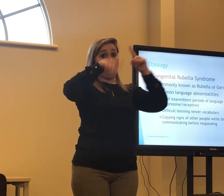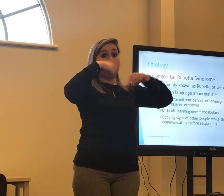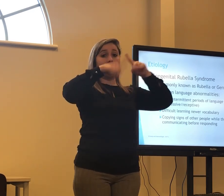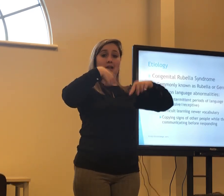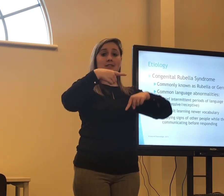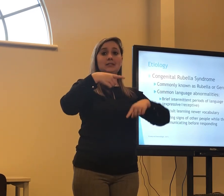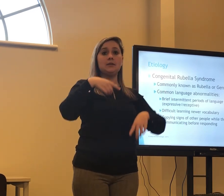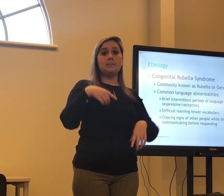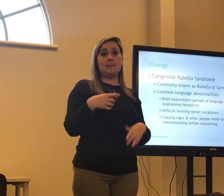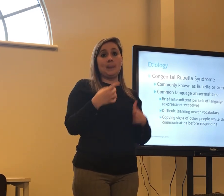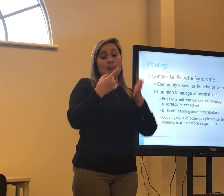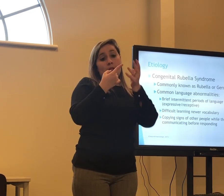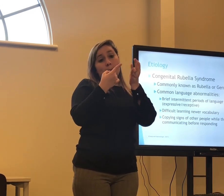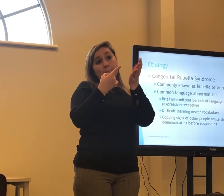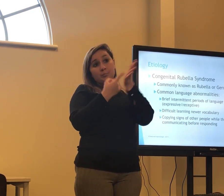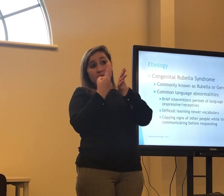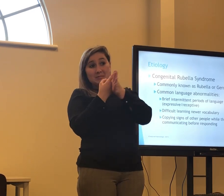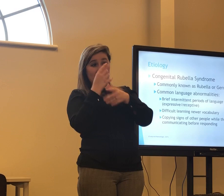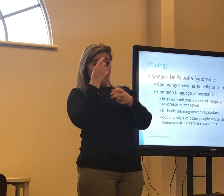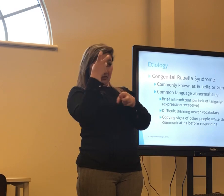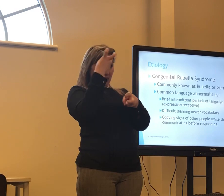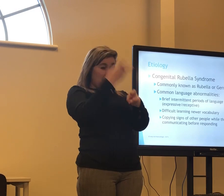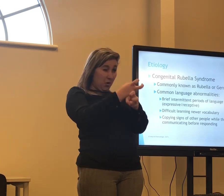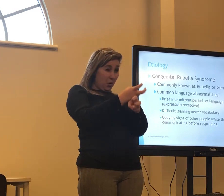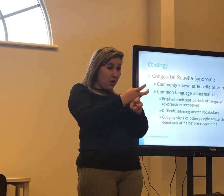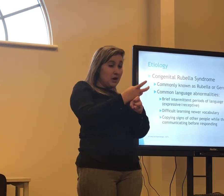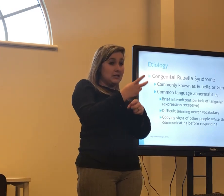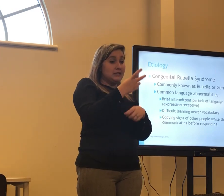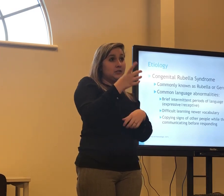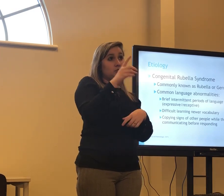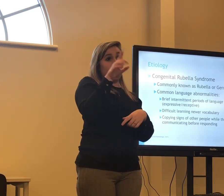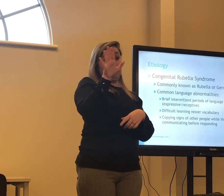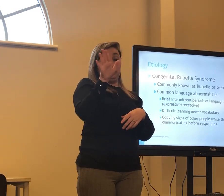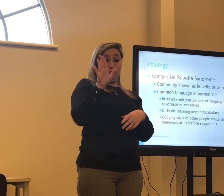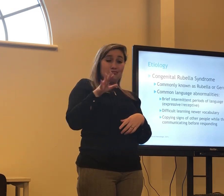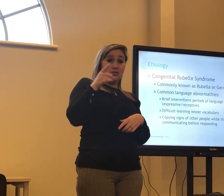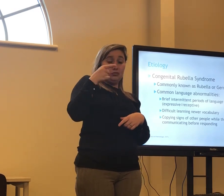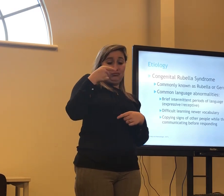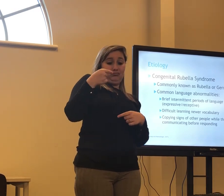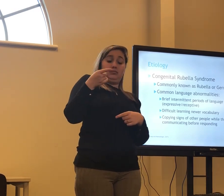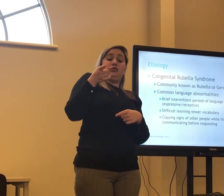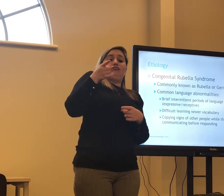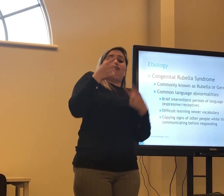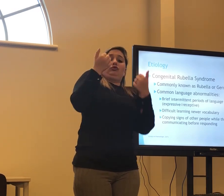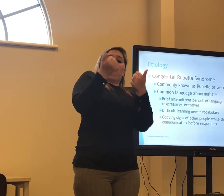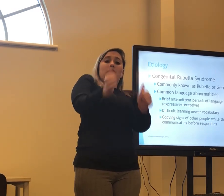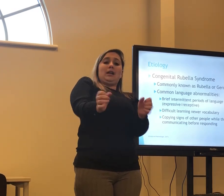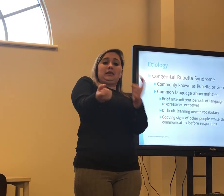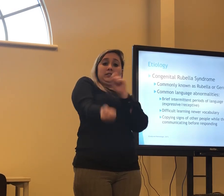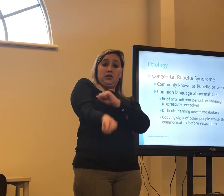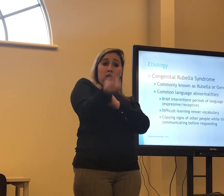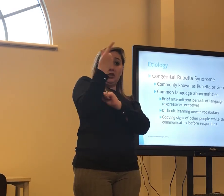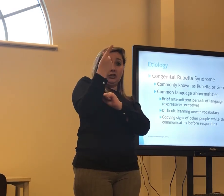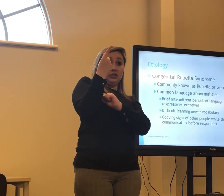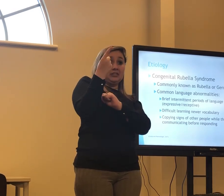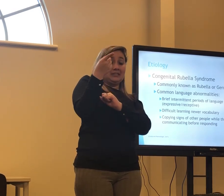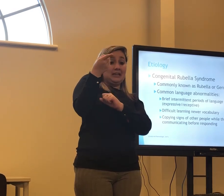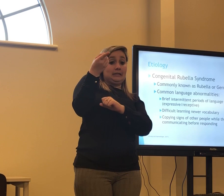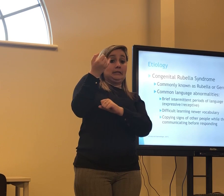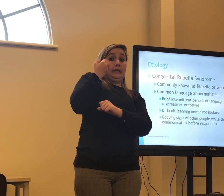And sometimes that's really tough when you're trying to figure out if they understand and they sign back to you exactly what you just signed. And you're sitting